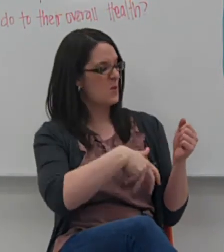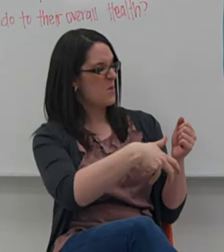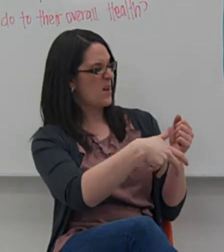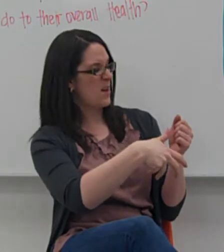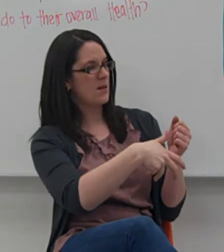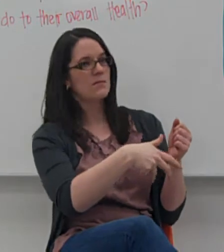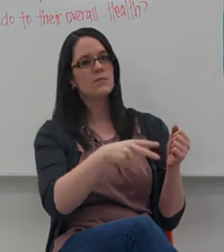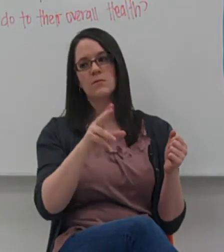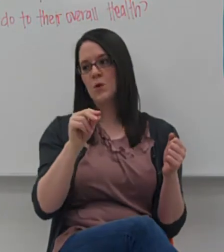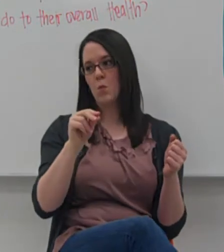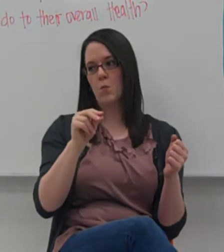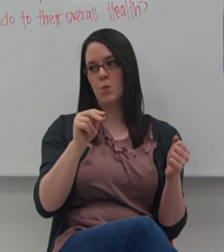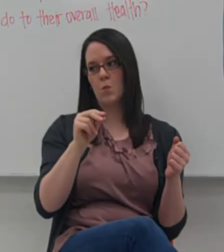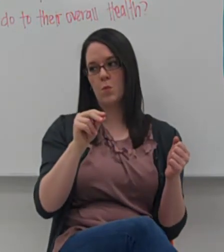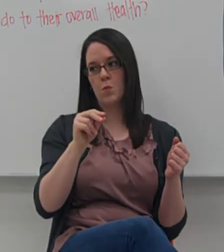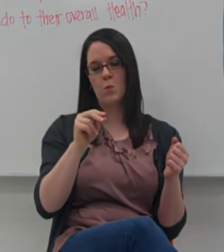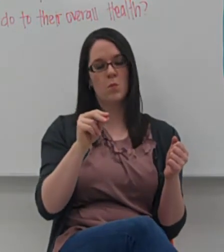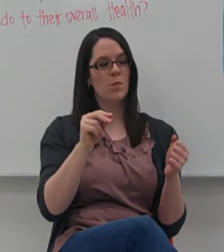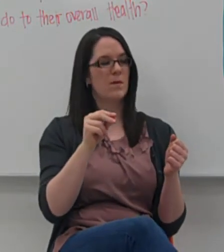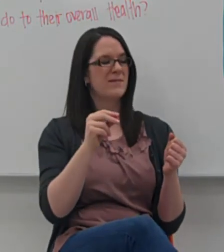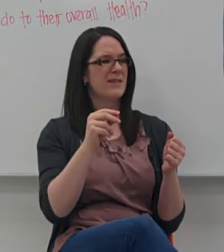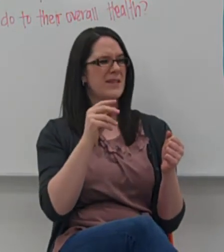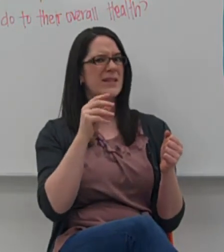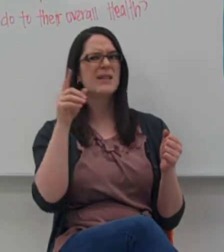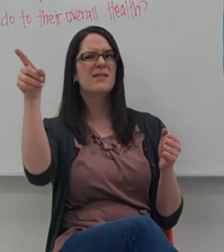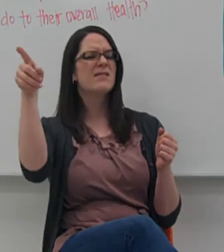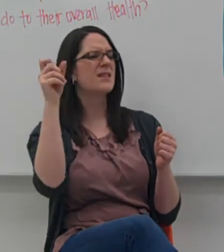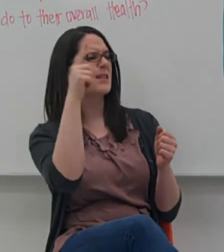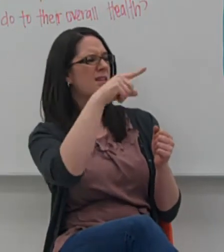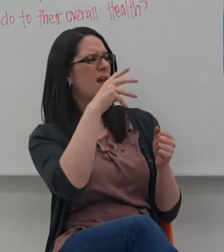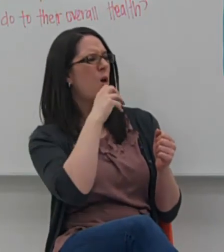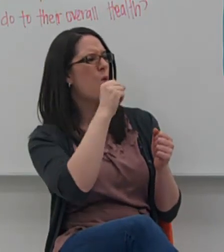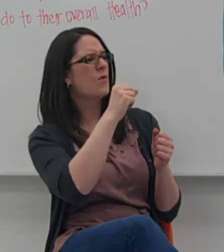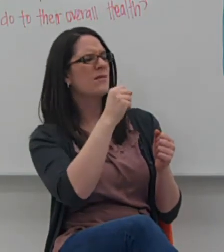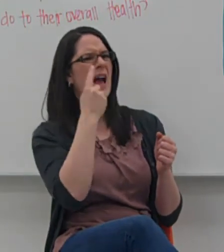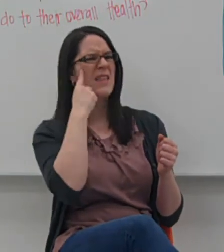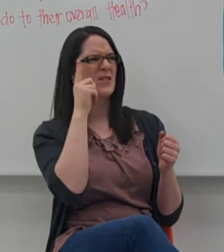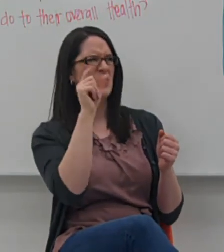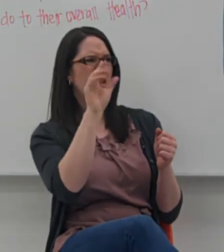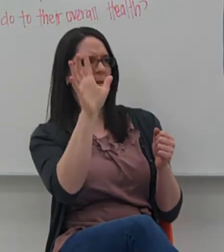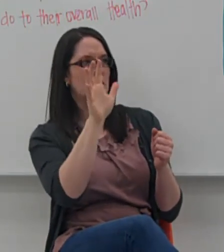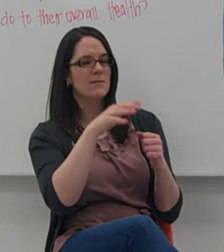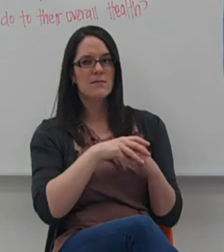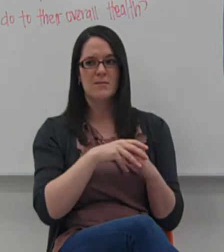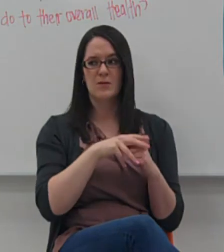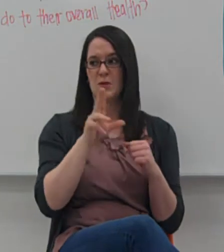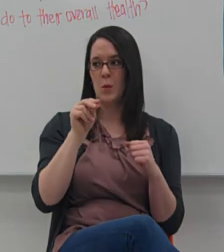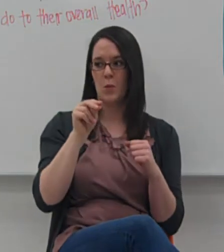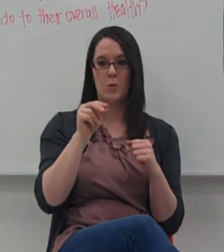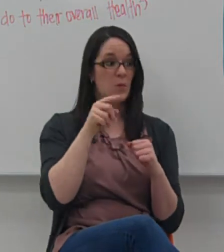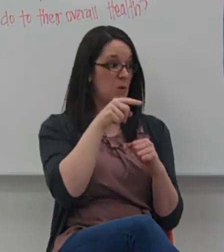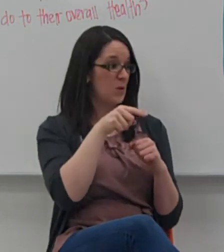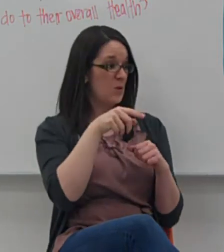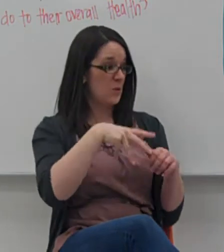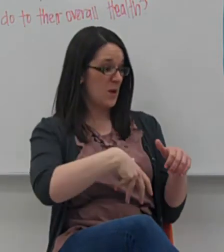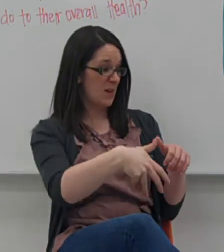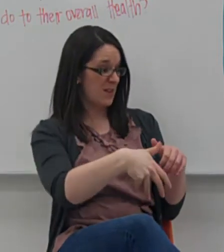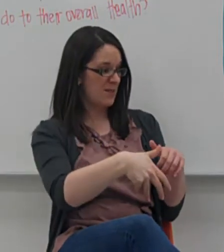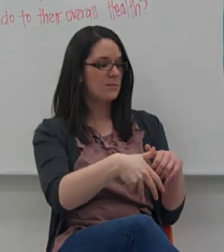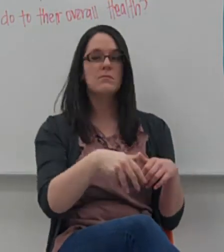Wait, how old "No." is she? I think she's in her 20s. And I'm like, "No. Are you pregnant?" She's like, "Yeah." And she was